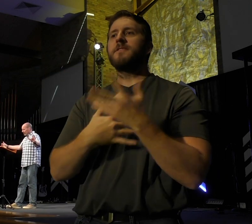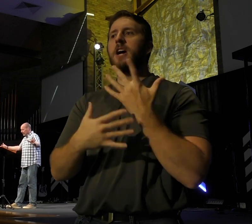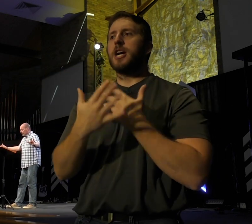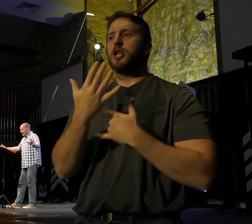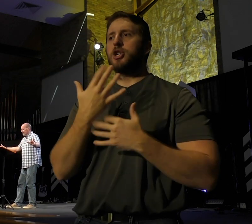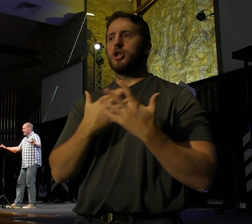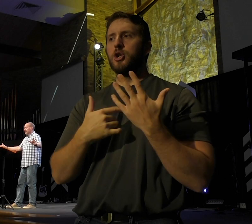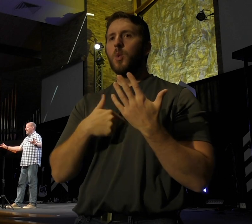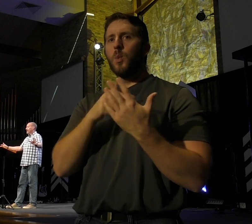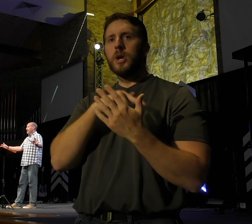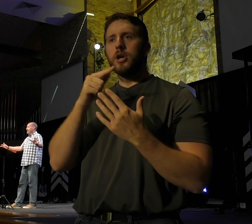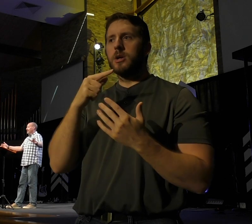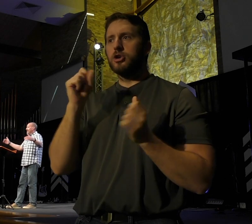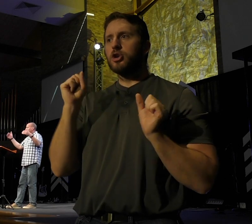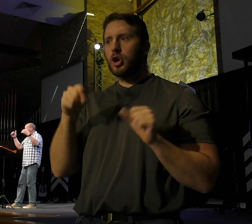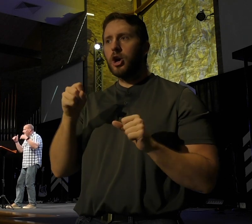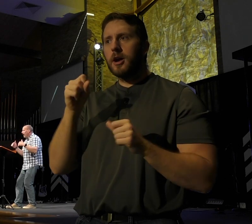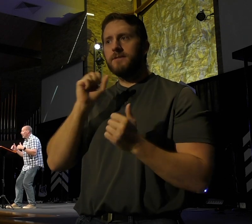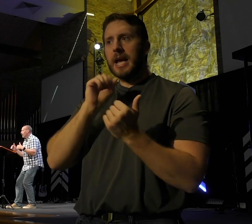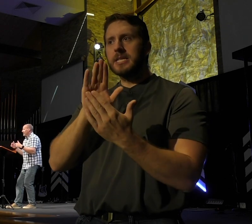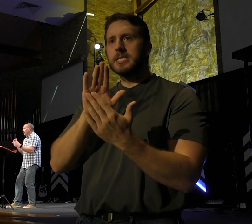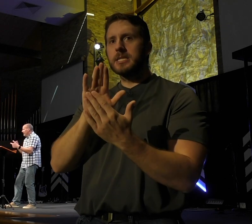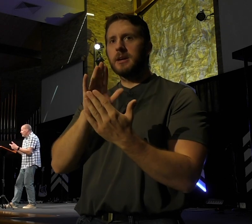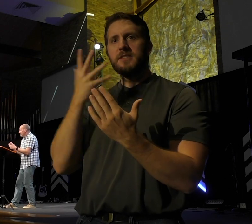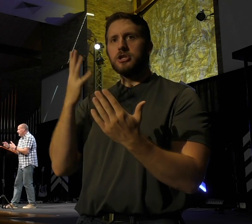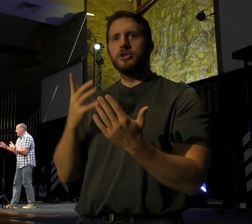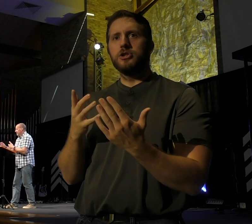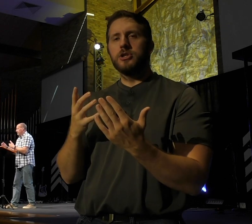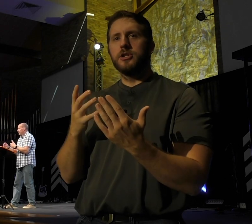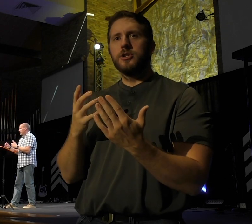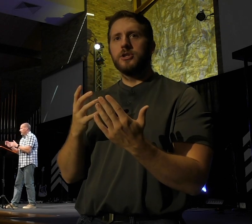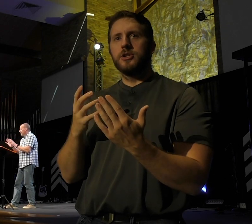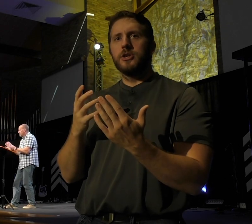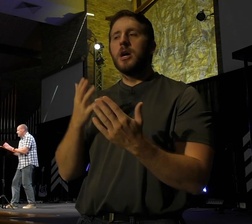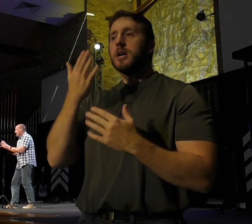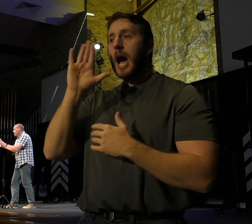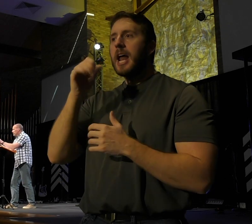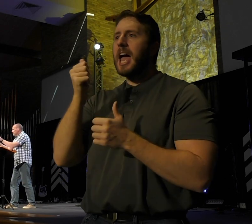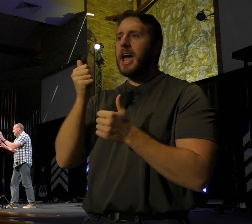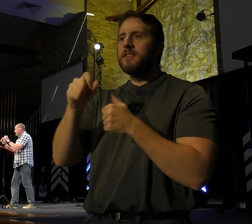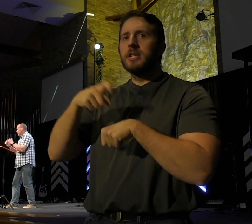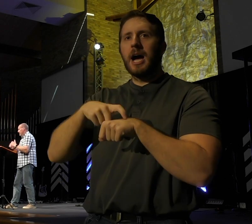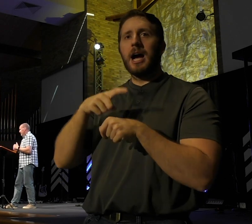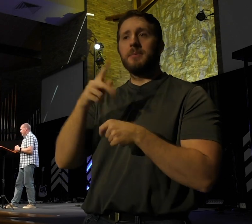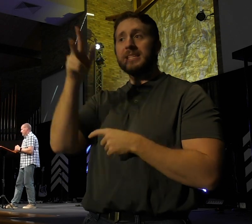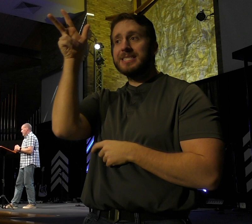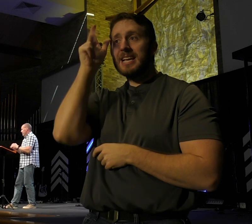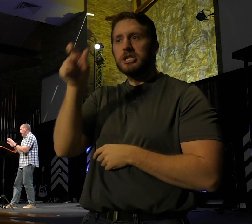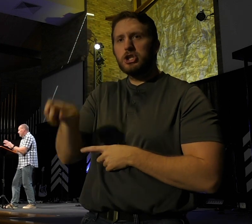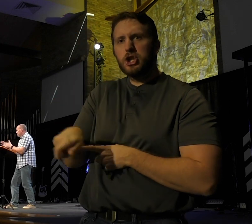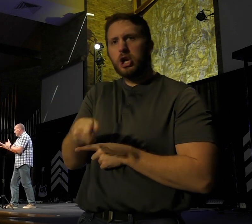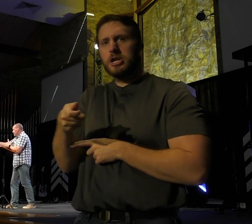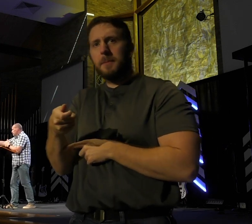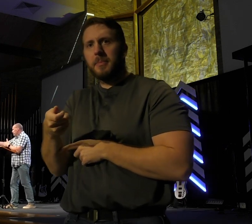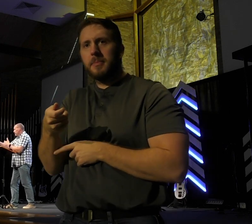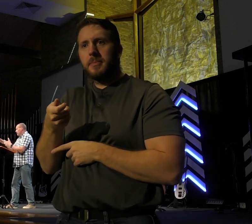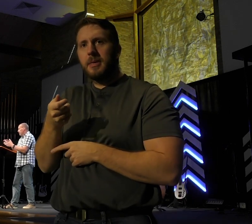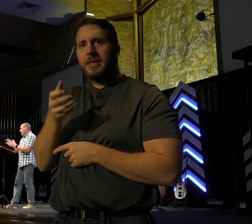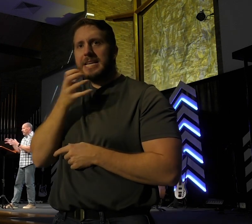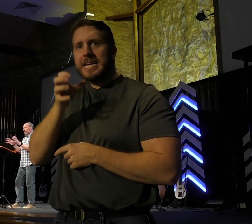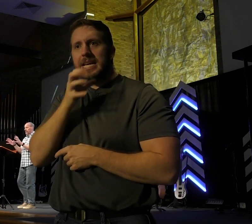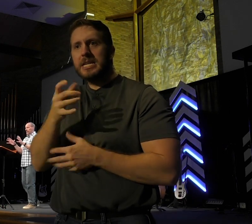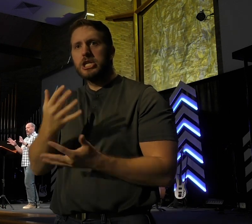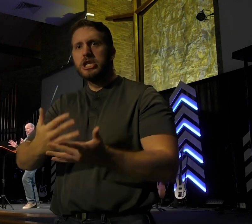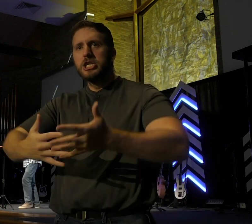we could ever face, now, every time that Satan turns up the heat, every time the spirit